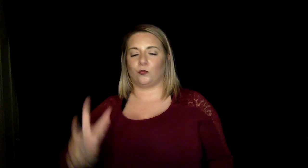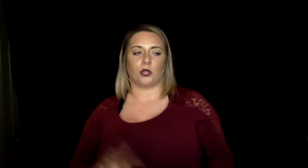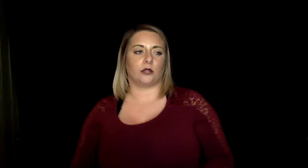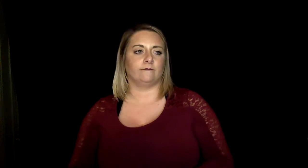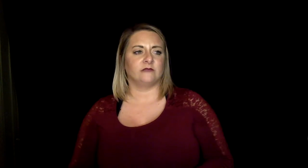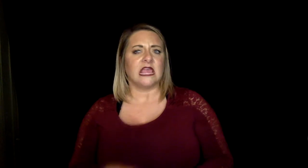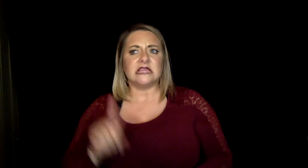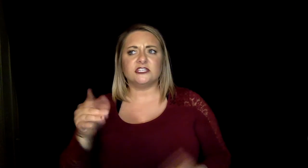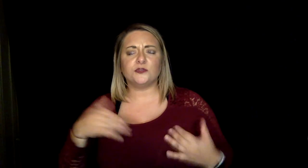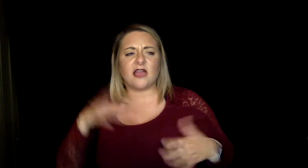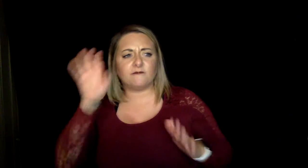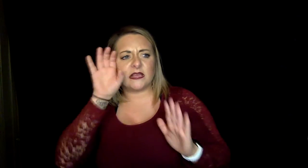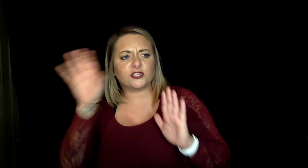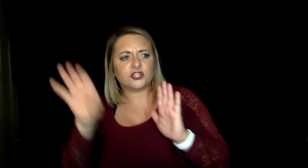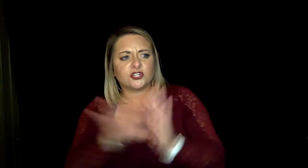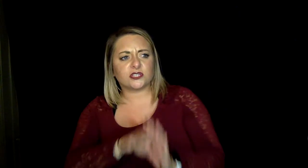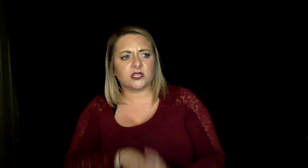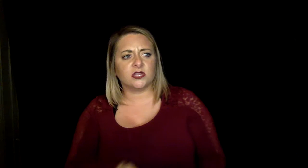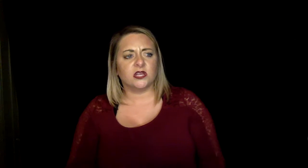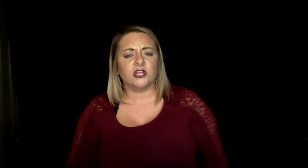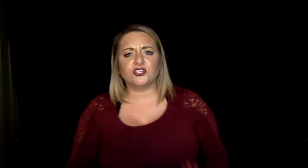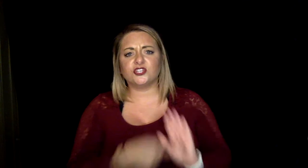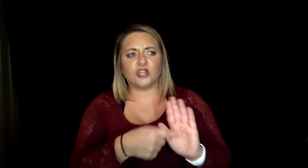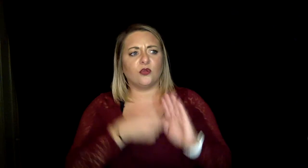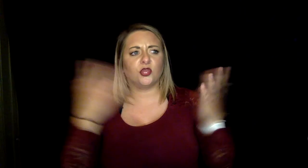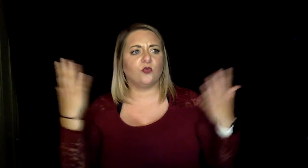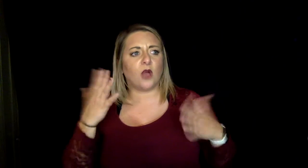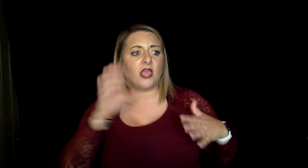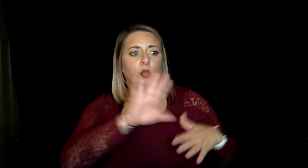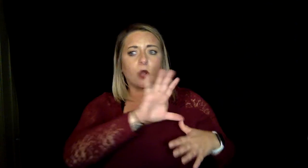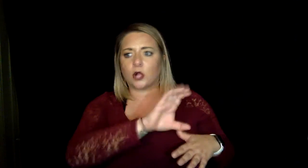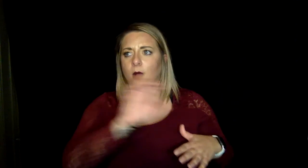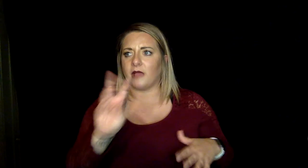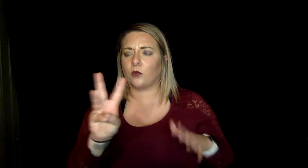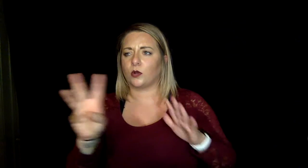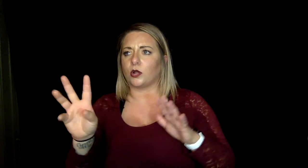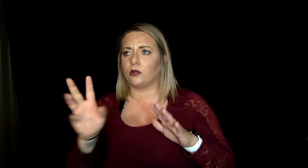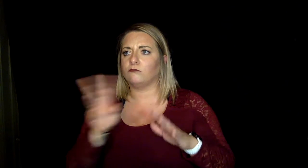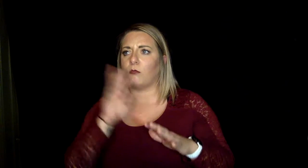word. Did you have pictures to show you what your compound word was?